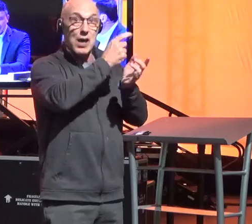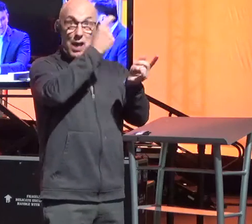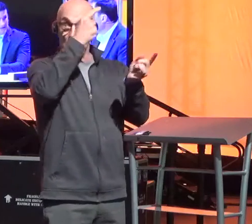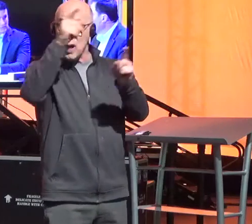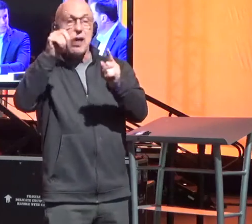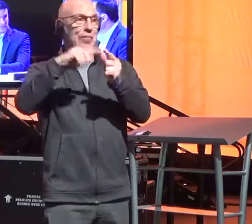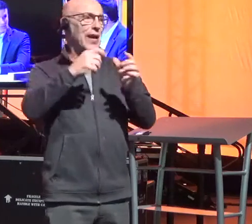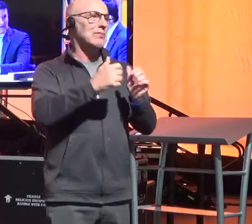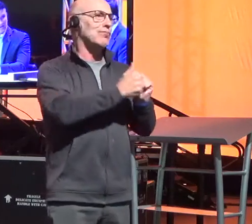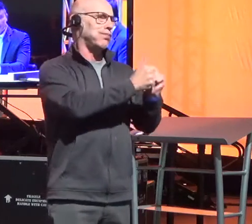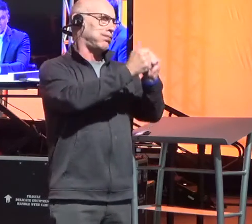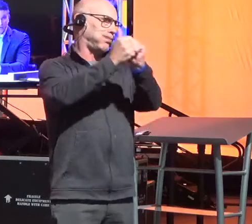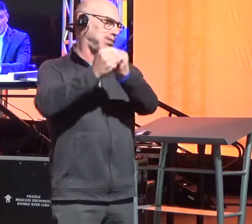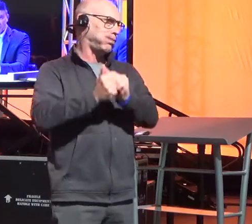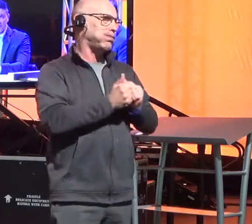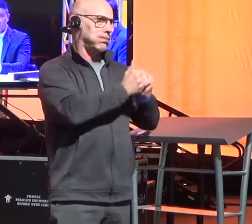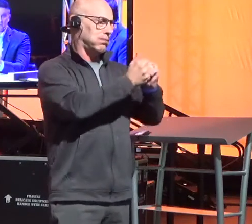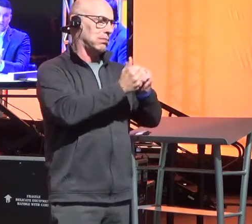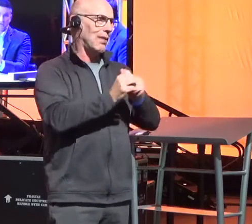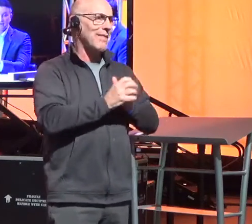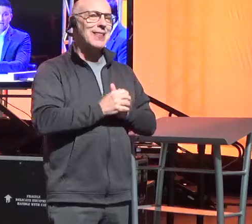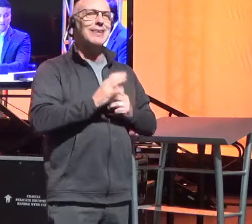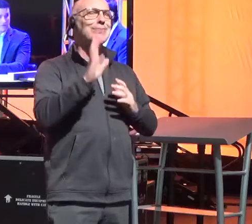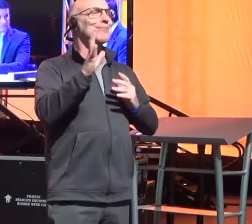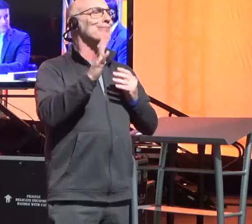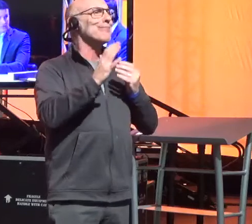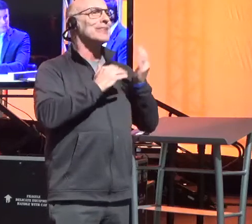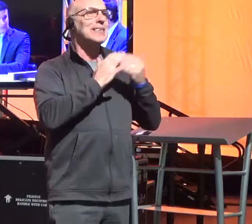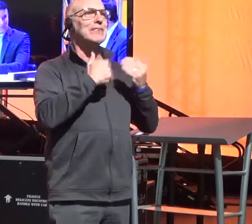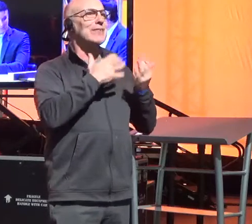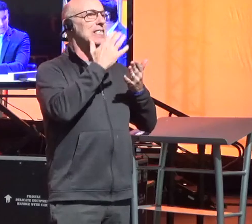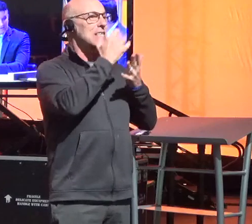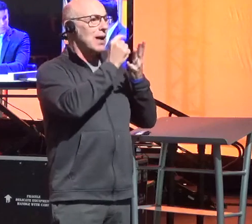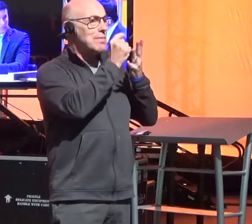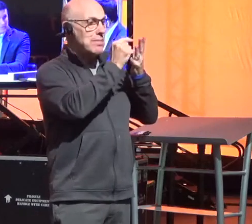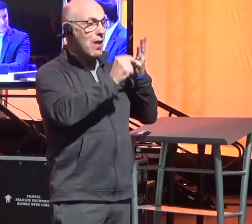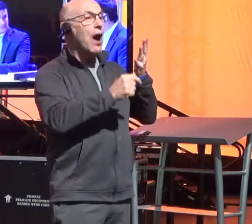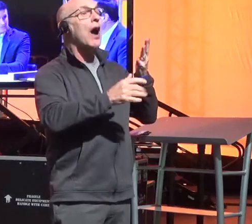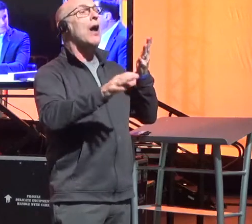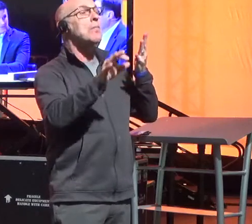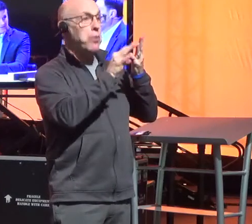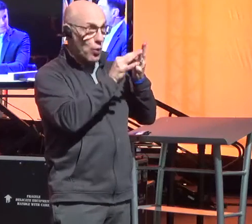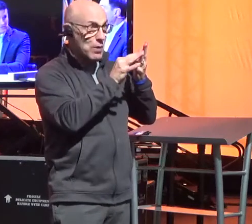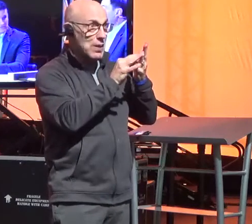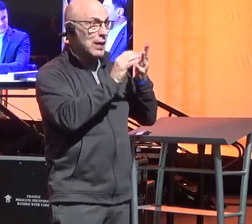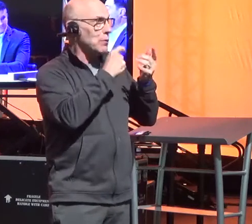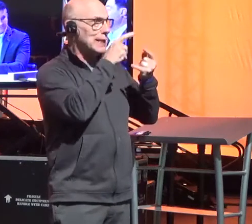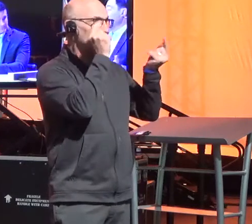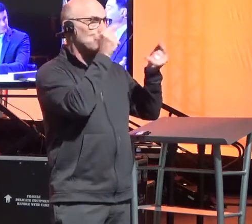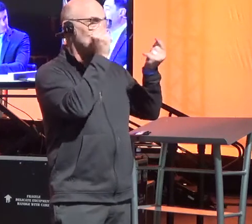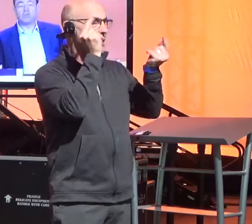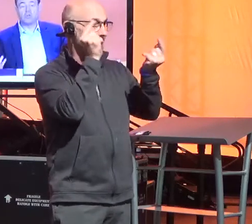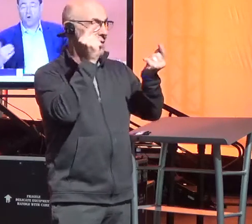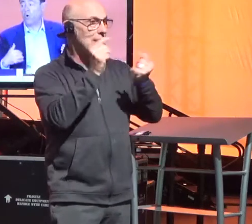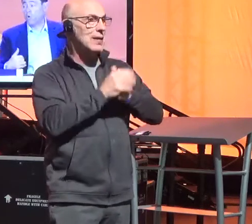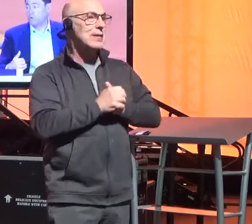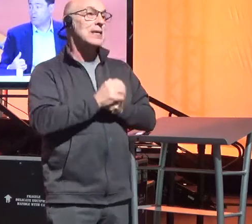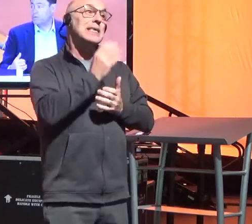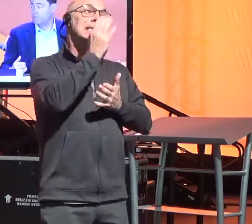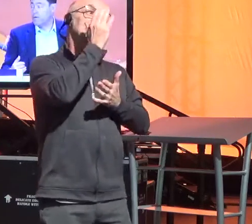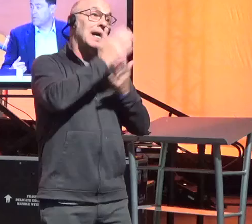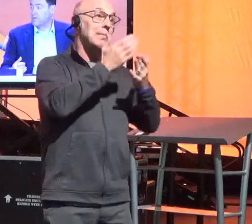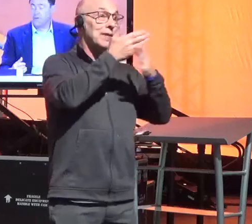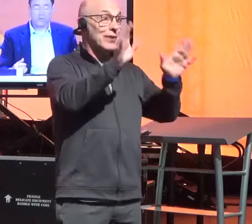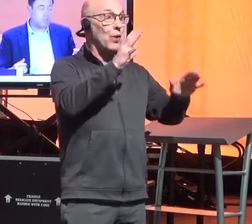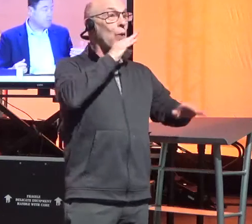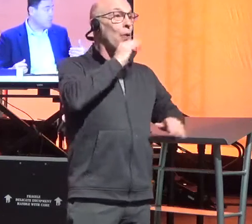pretty naturally from that, even as we hash out things that are, you know, frankly, really, really important in these years. And some divisions are old,